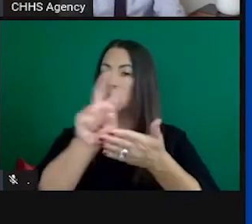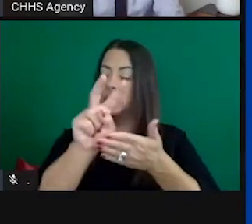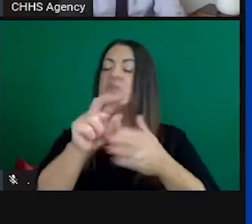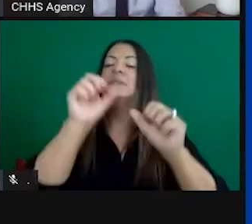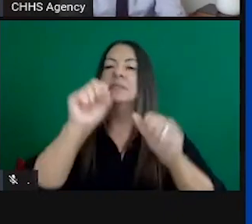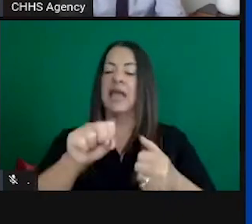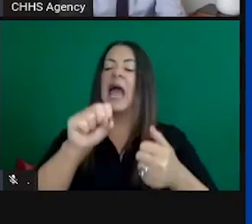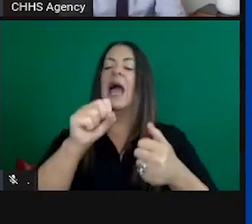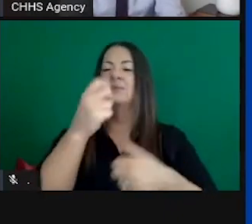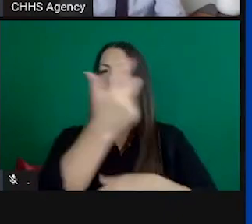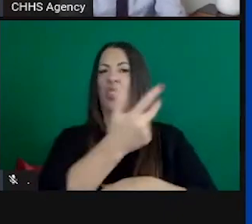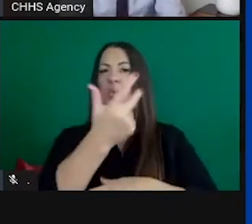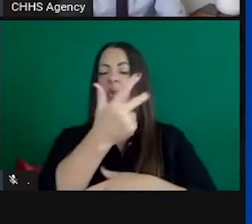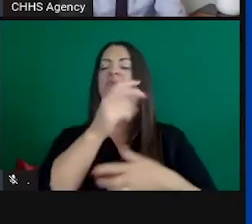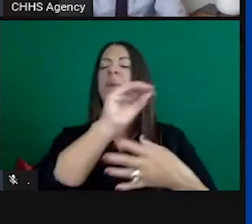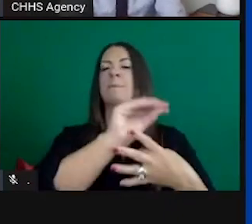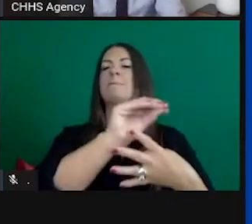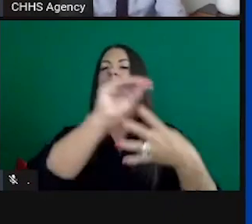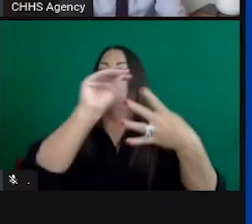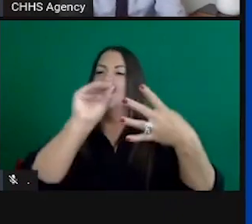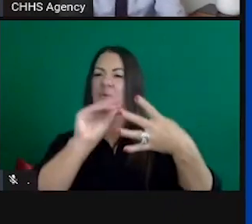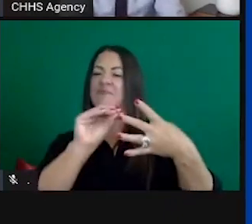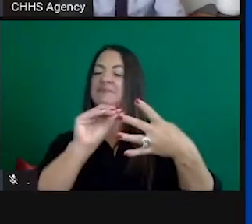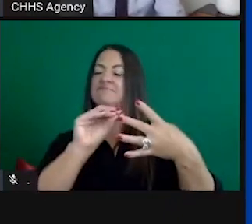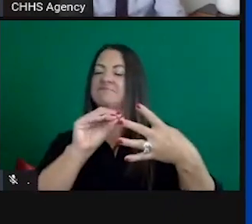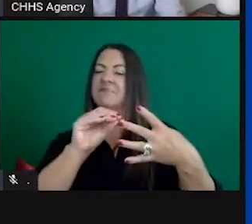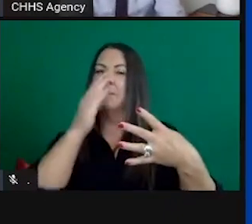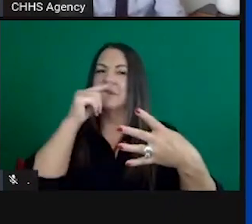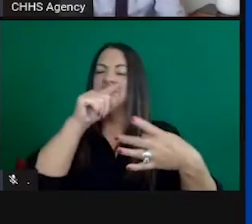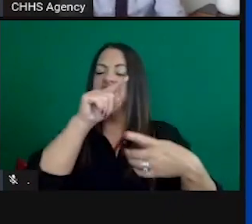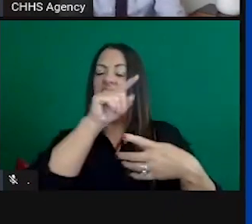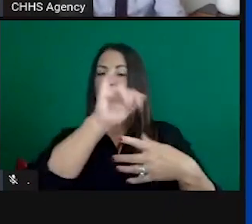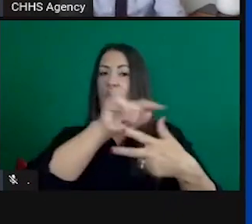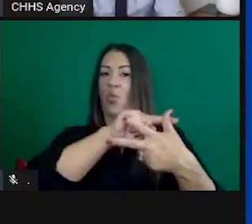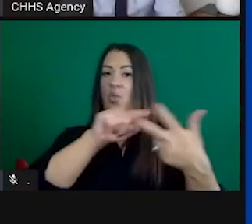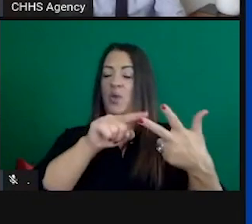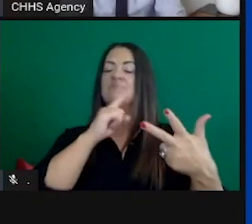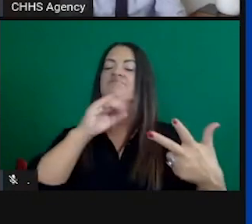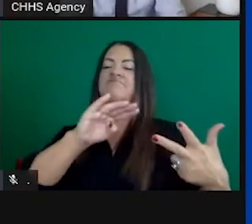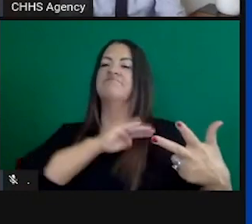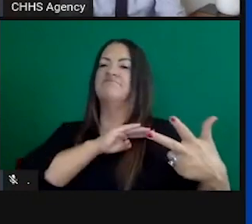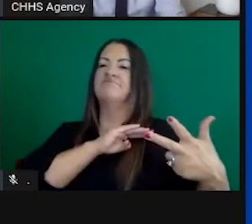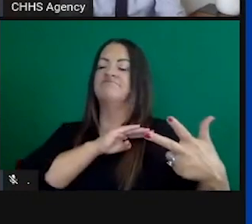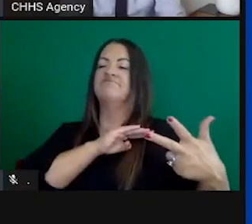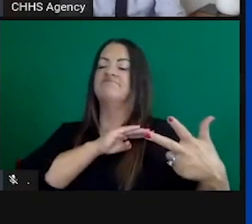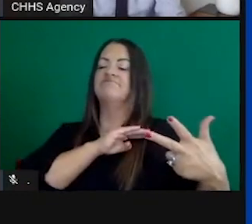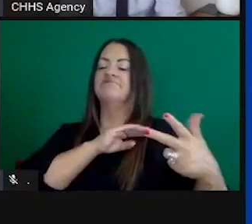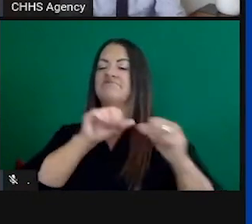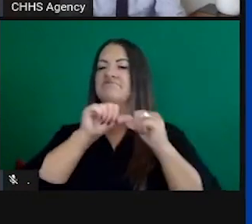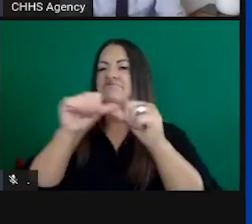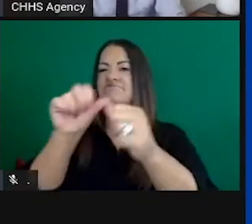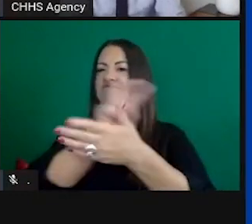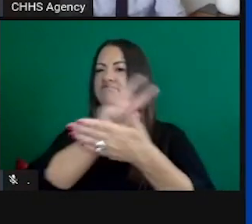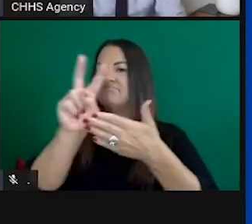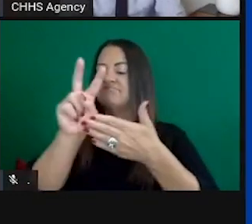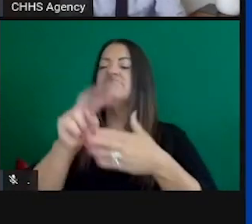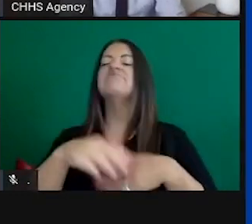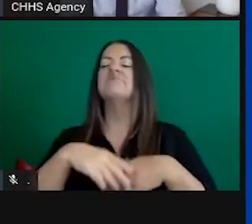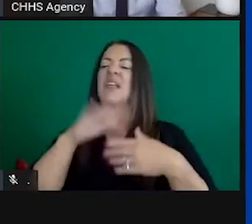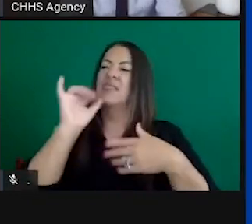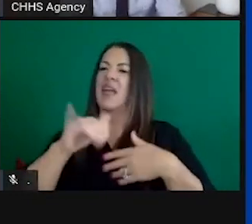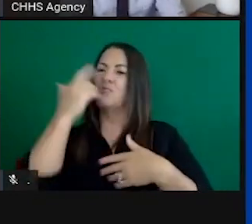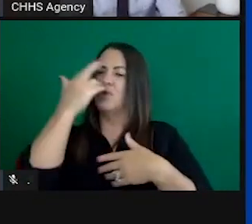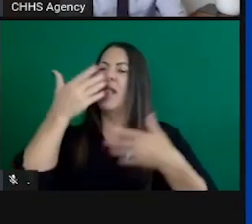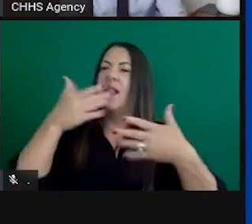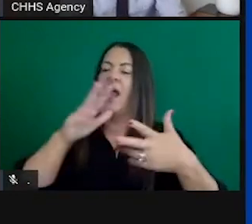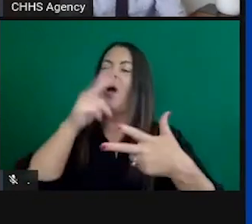these 3 counties met that requirement. They've met the thresholds for red tier for 2 consecutive weeks, and for that reason, they're